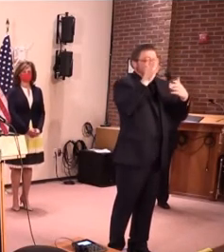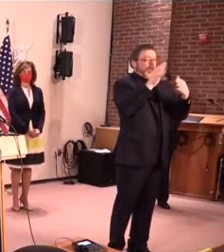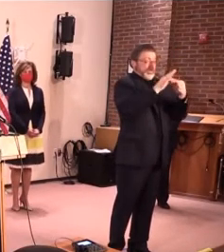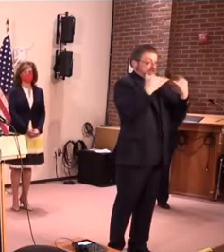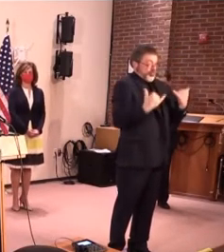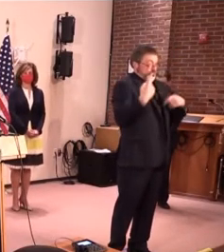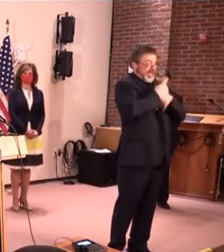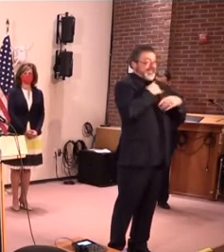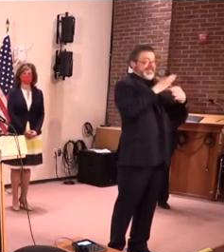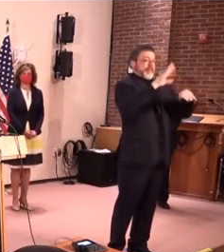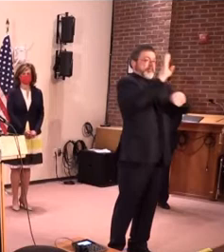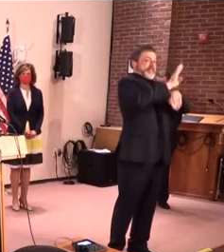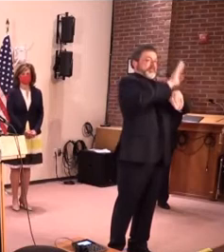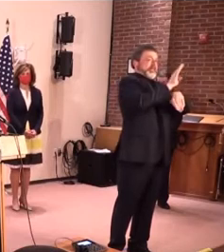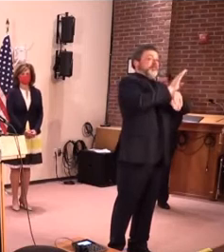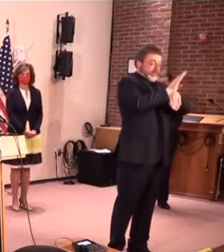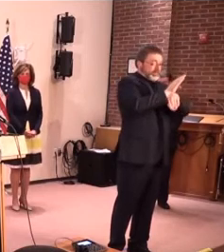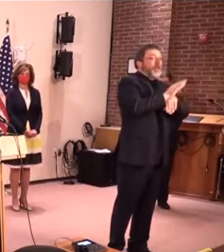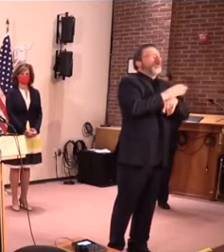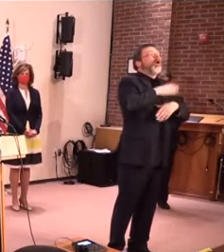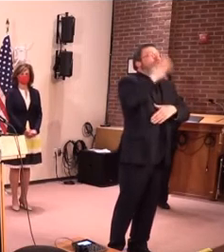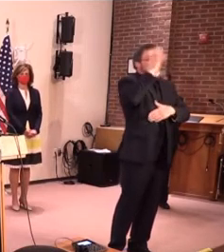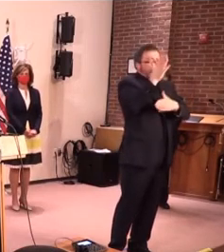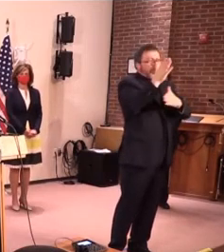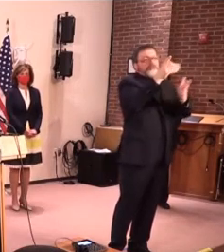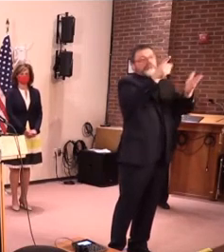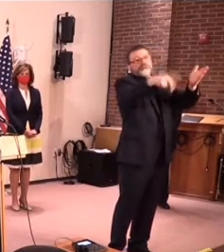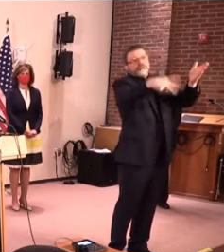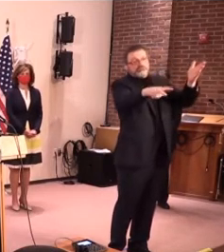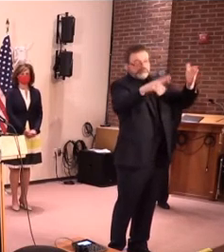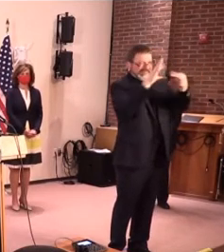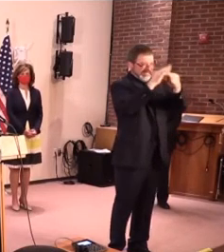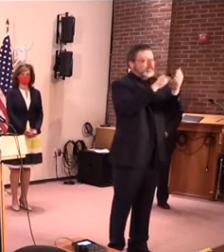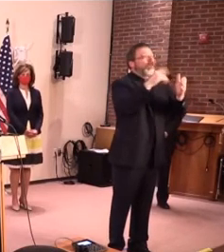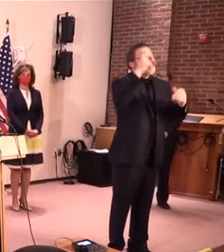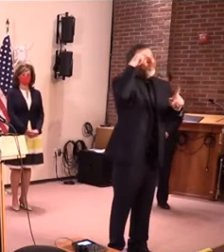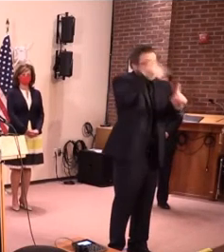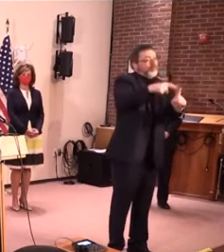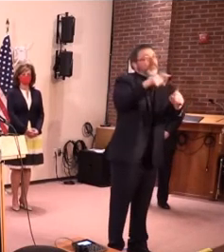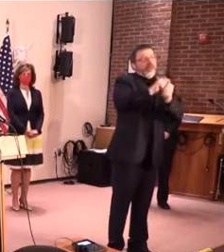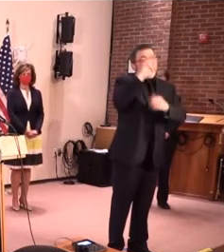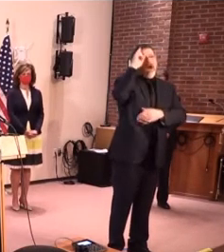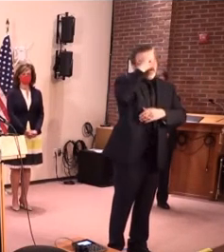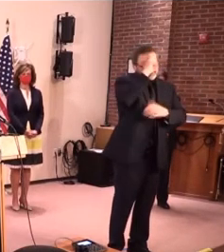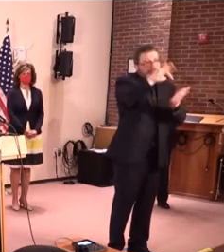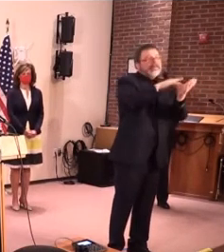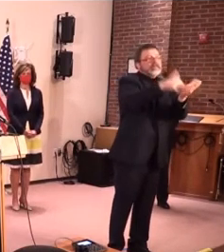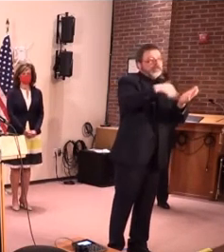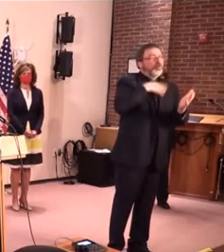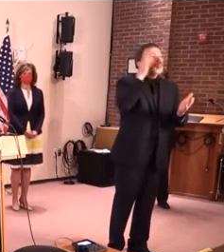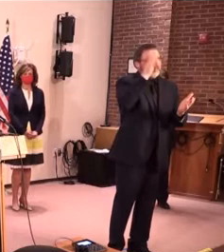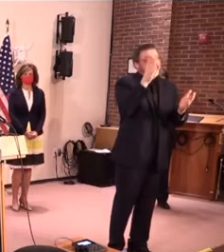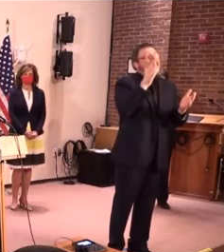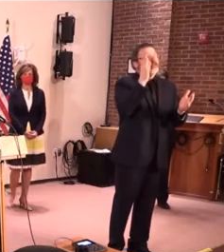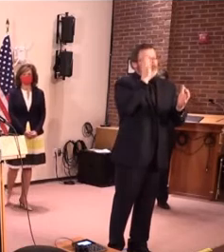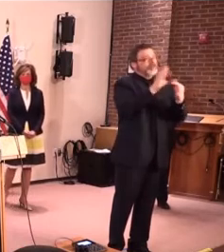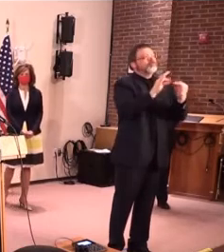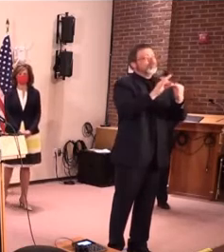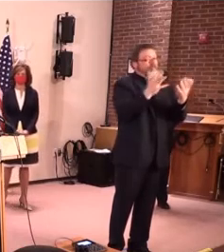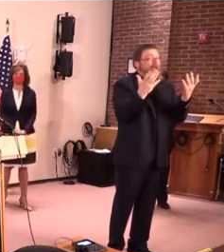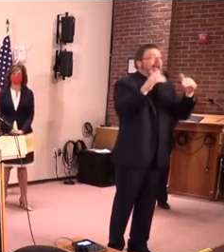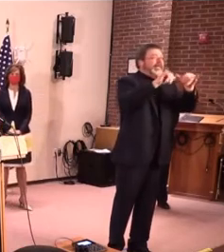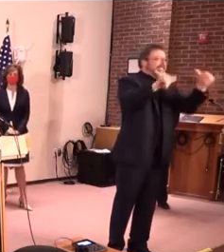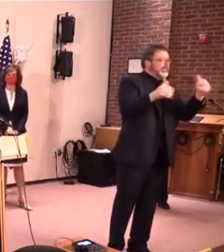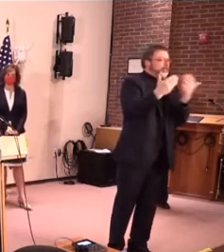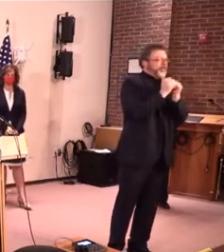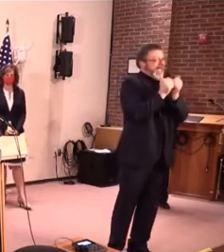But let me get specifically to your question. When will we see the healthcare system sort of open up? I think